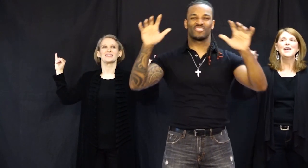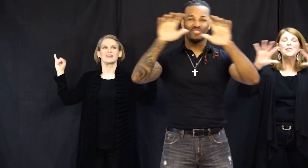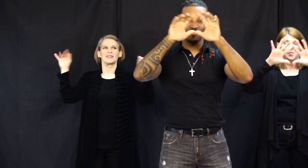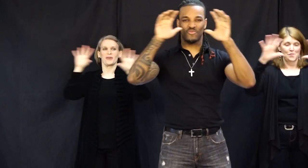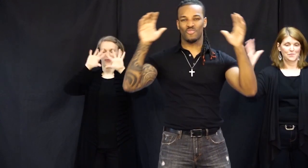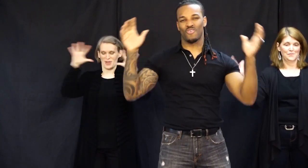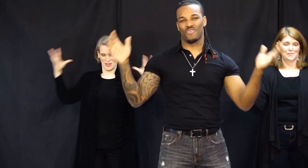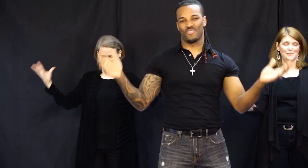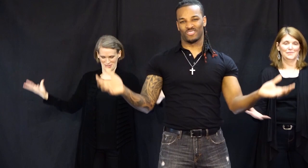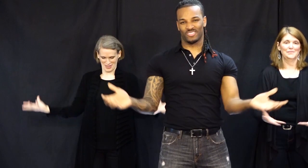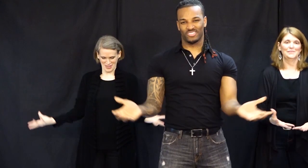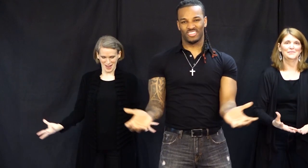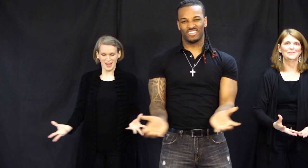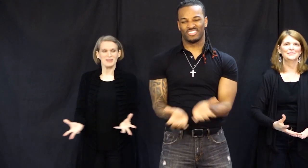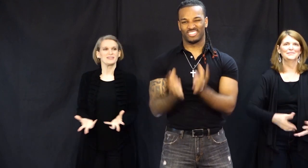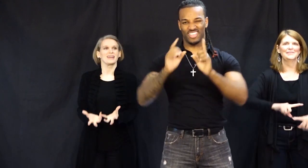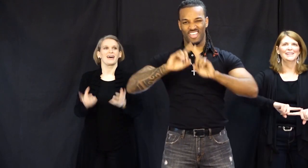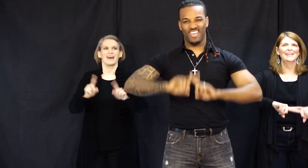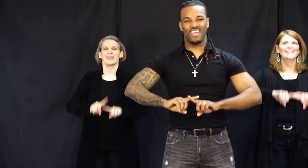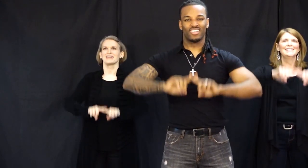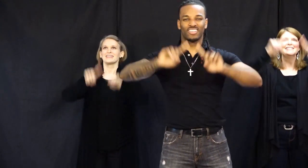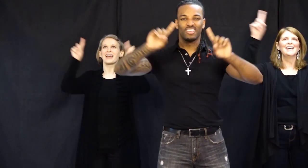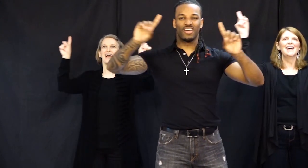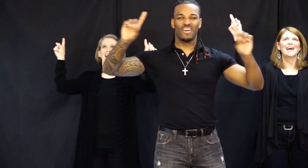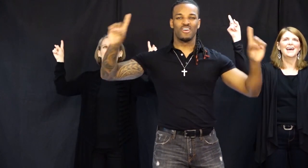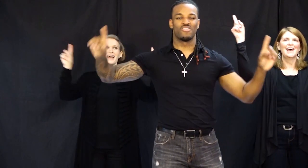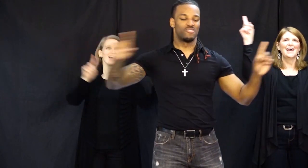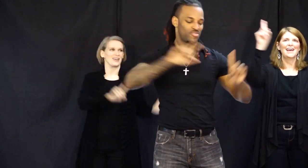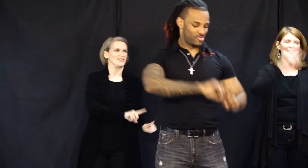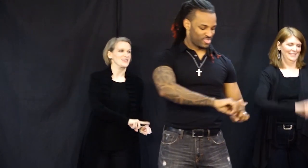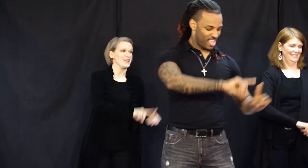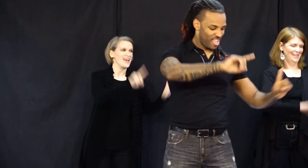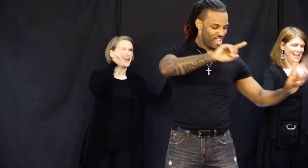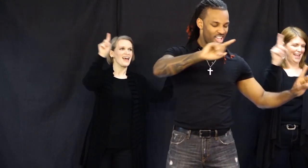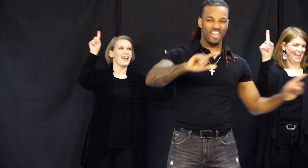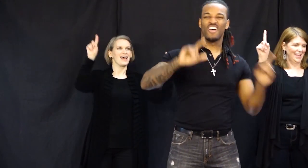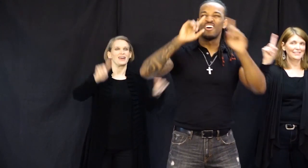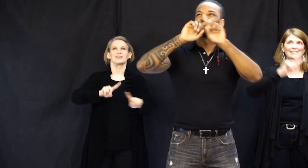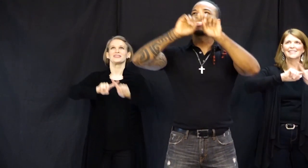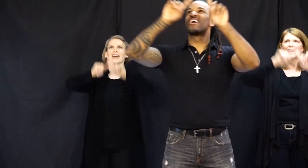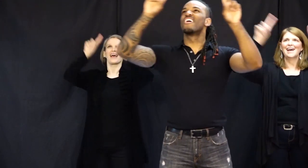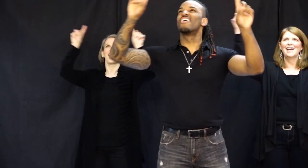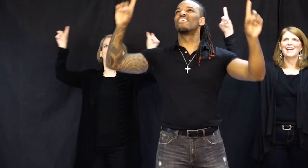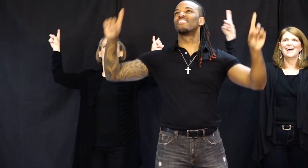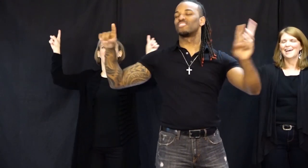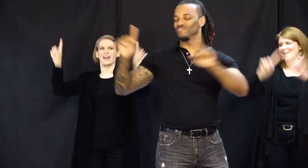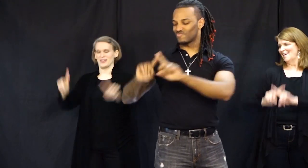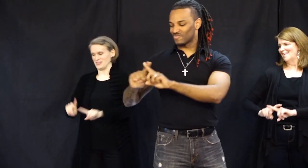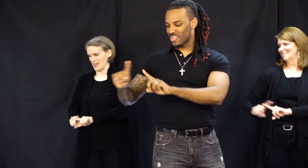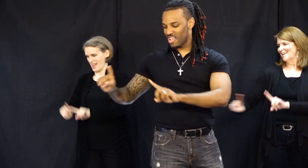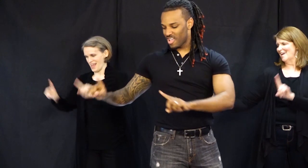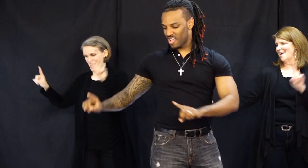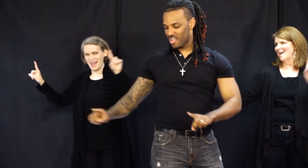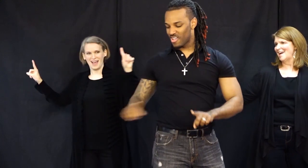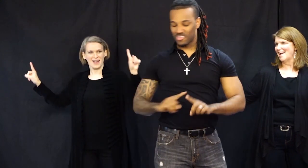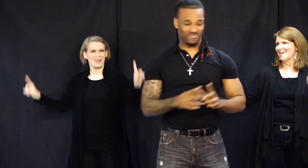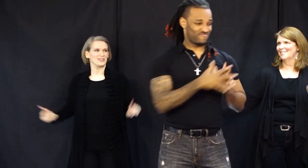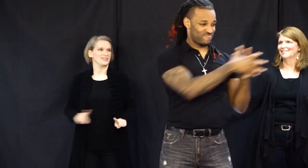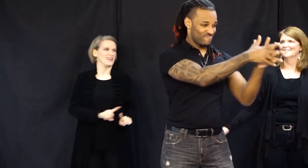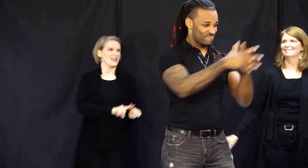The world turned upside down. Down, down, down, down. Freedom